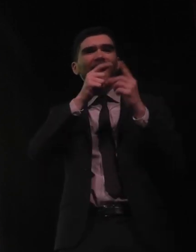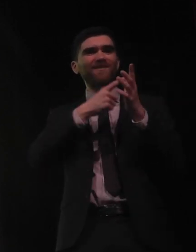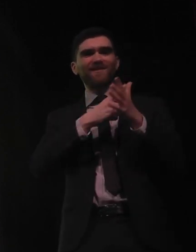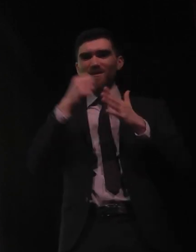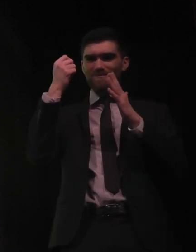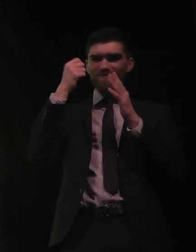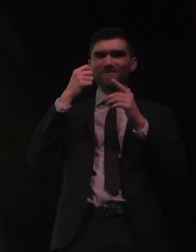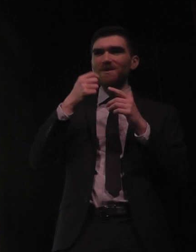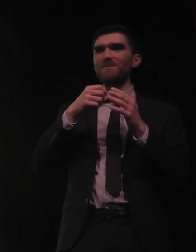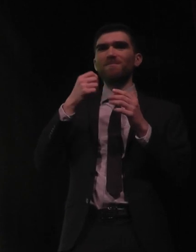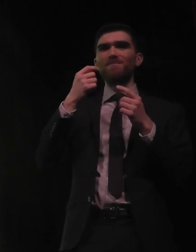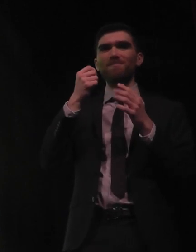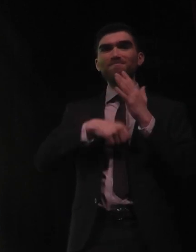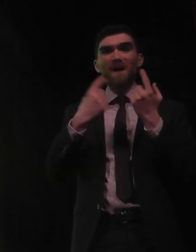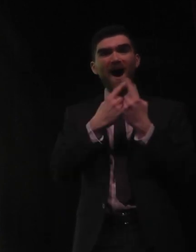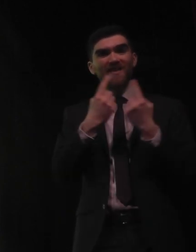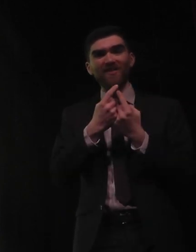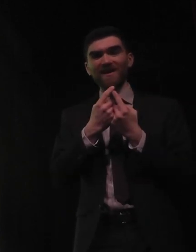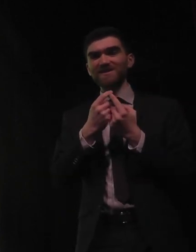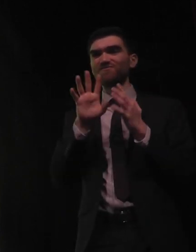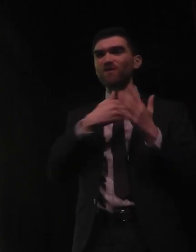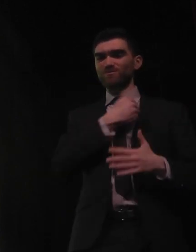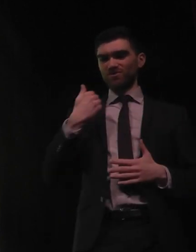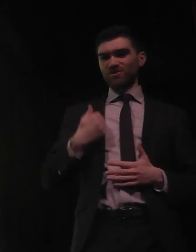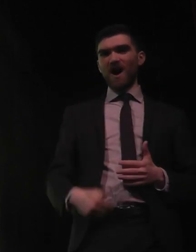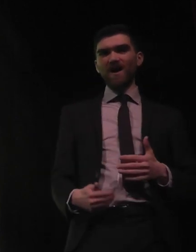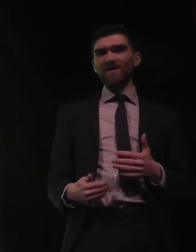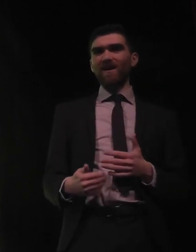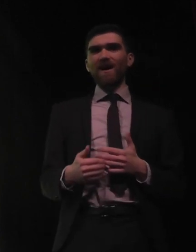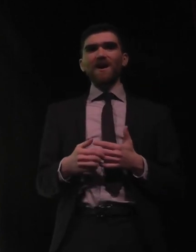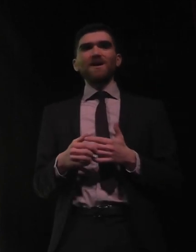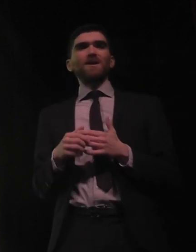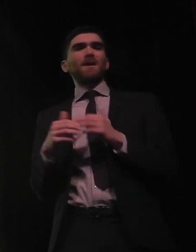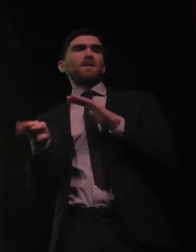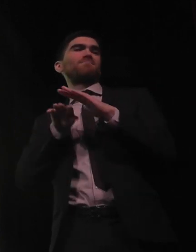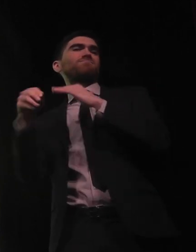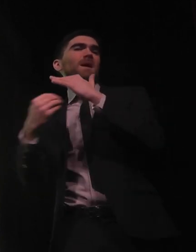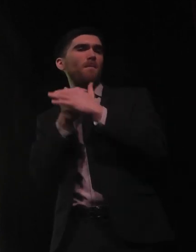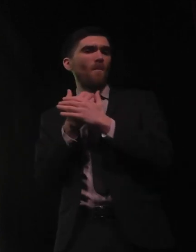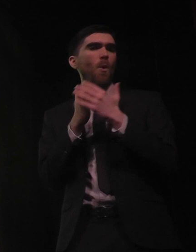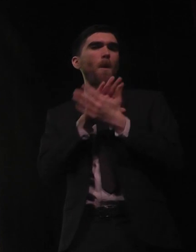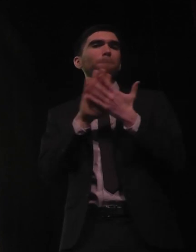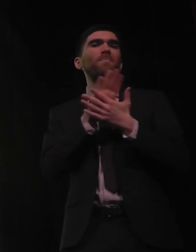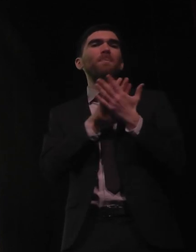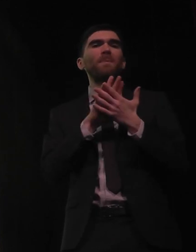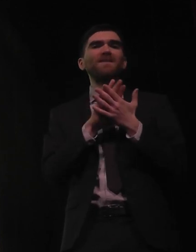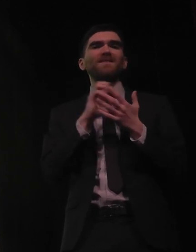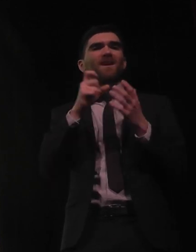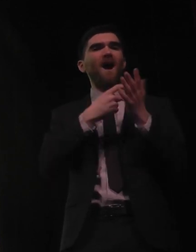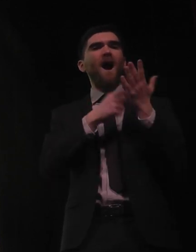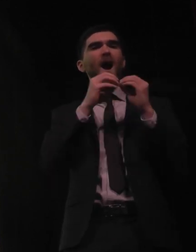to China, then imported back to massage our EU carbon allowances. Riots